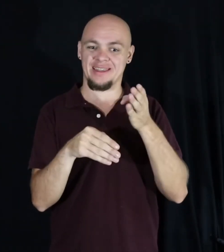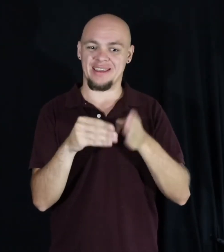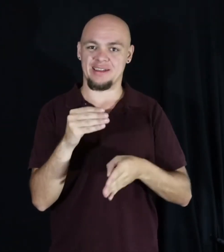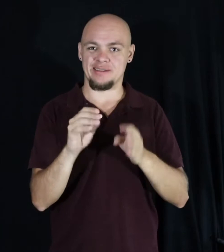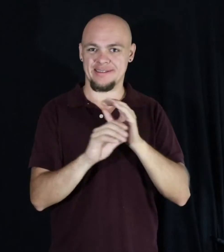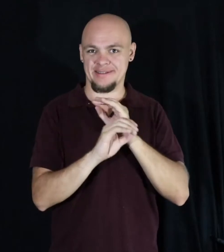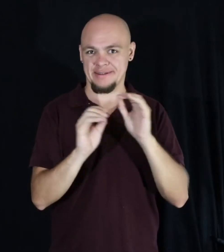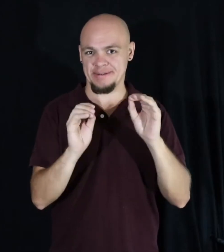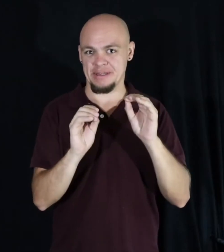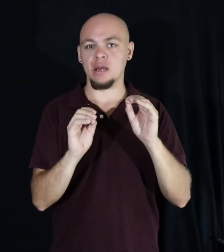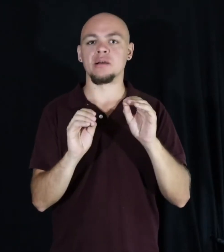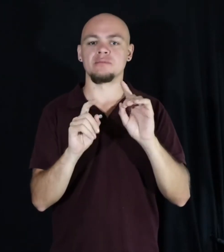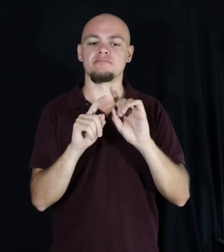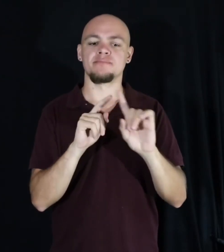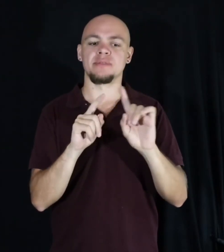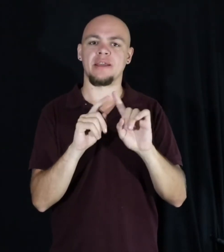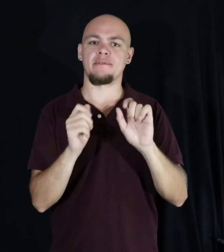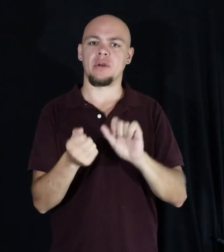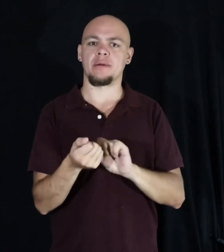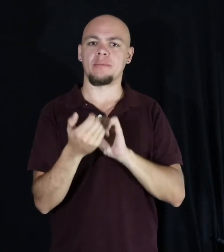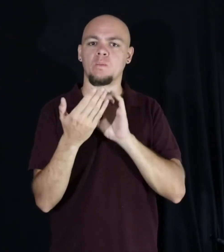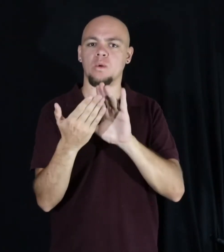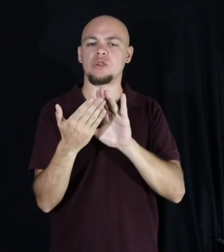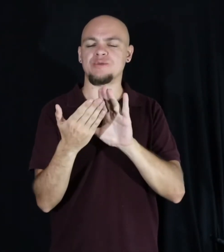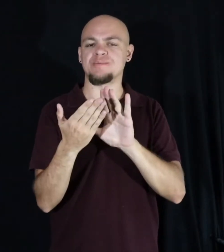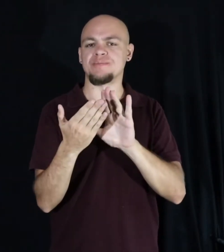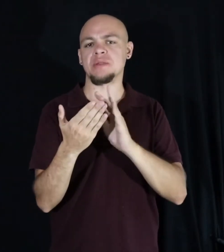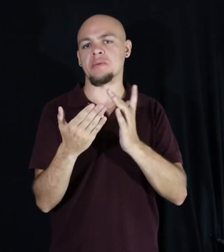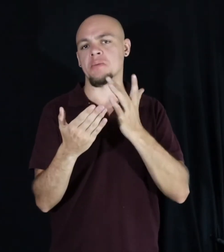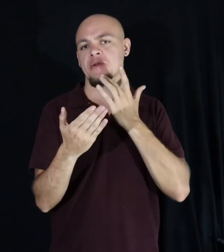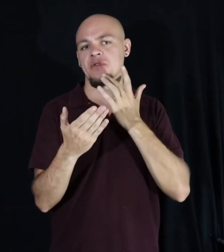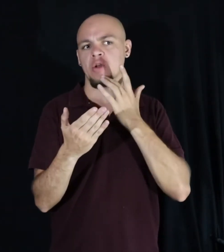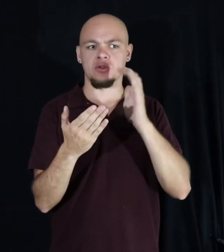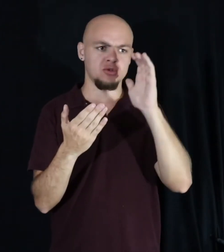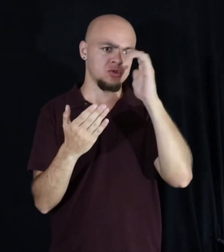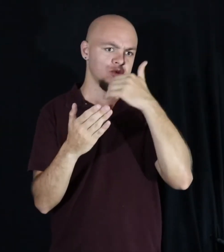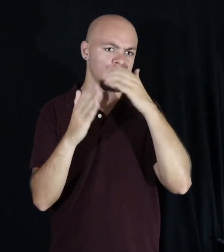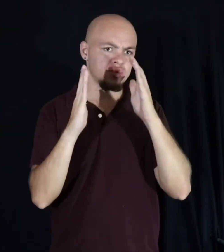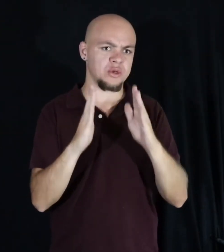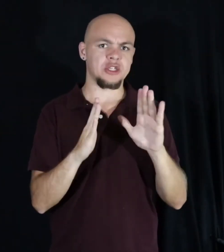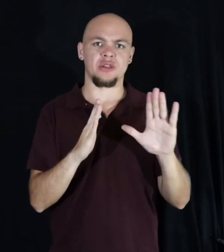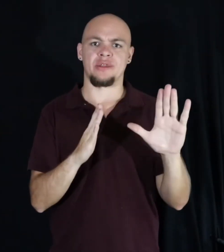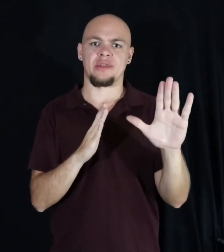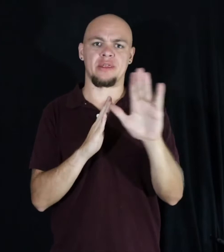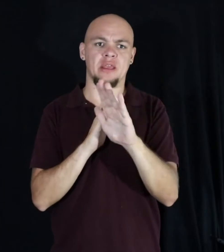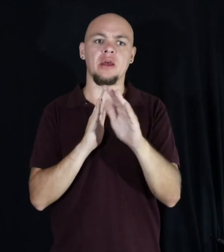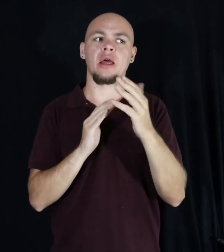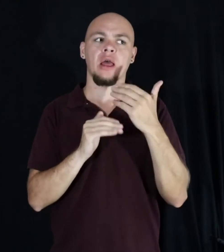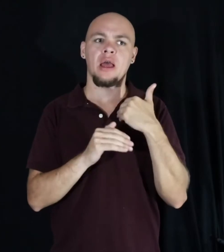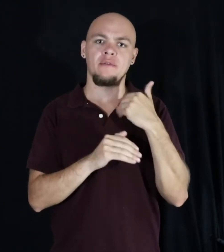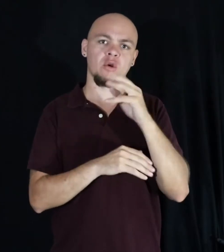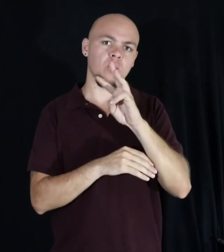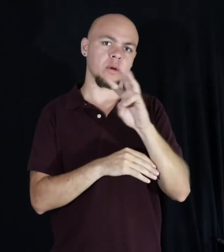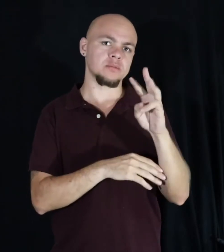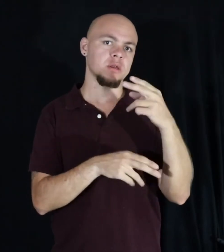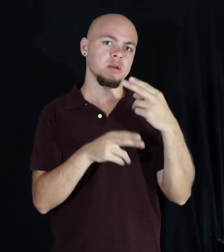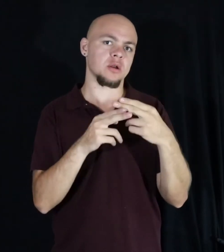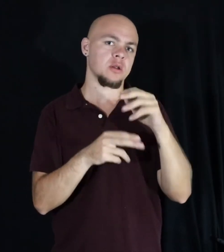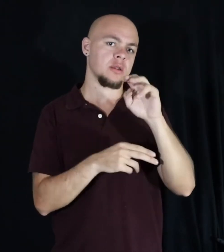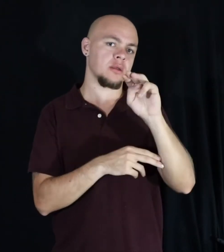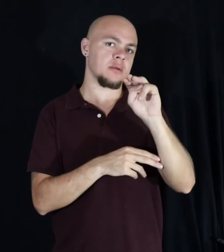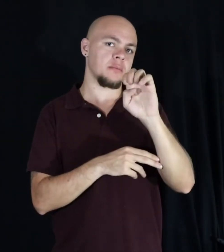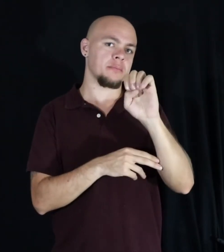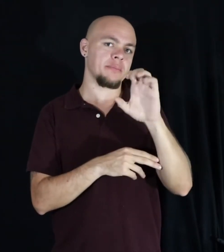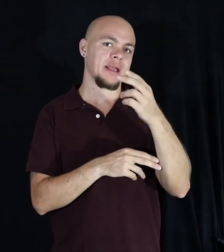I had to find a different method. I had preferably involving total strangers. And luckily, there's a website for that called Mechanical Turk,